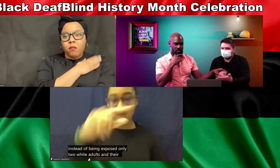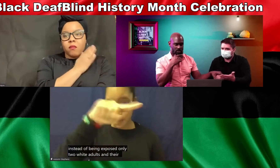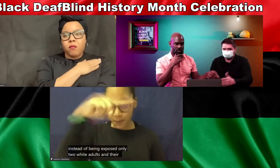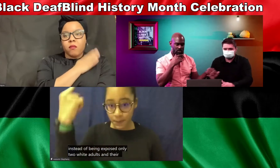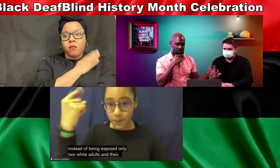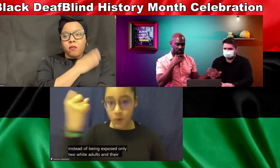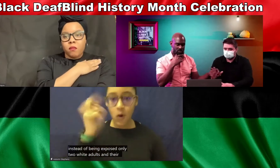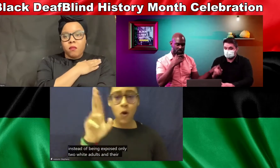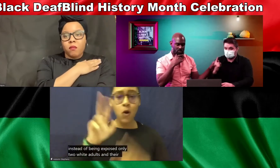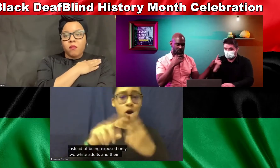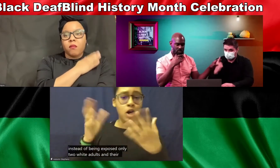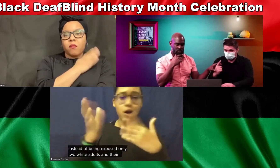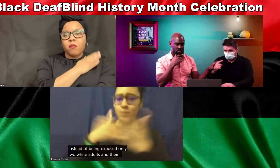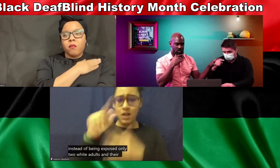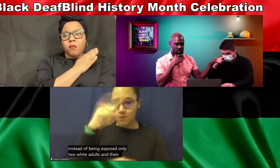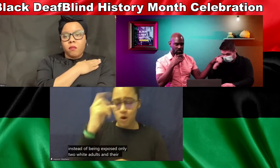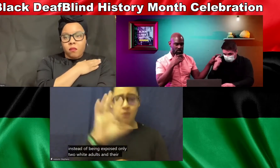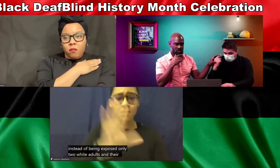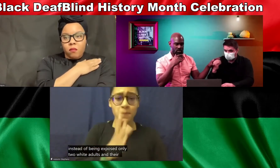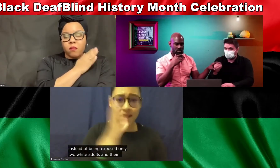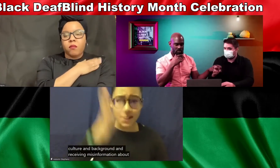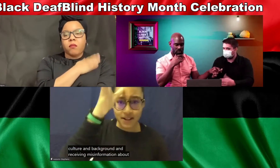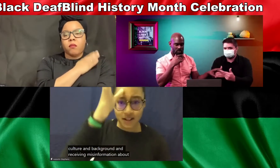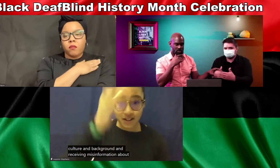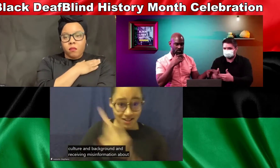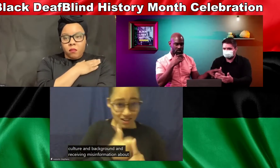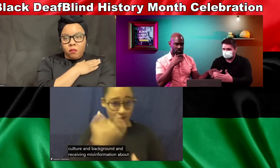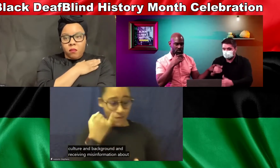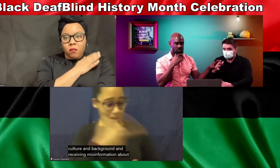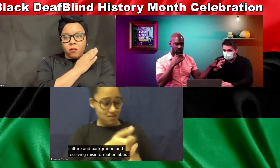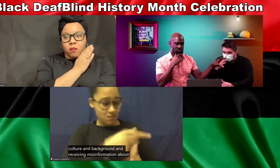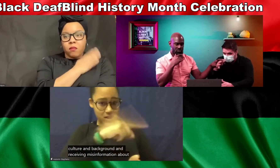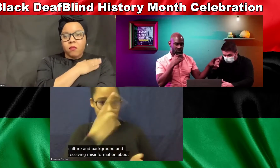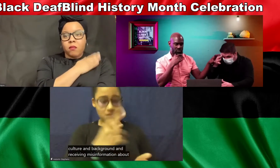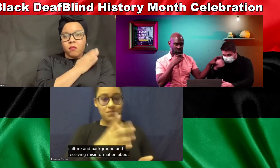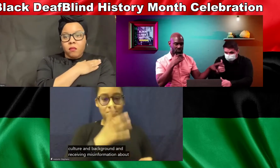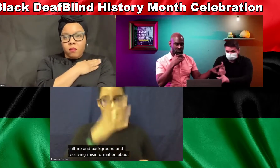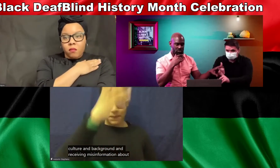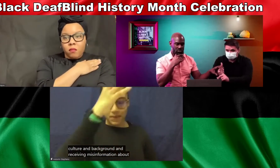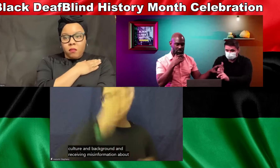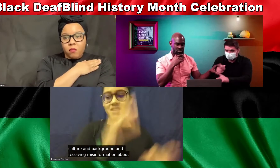and receiving misinformation about their culture. I want them to have full access to that.